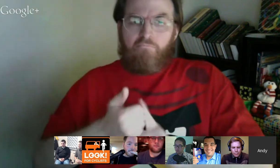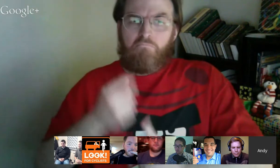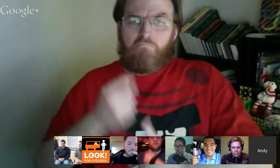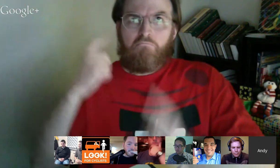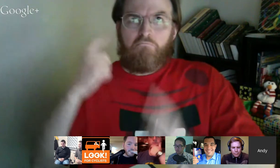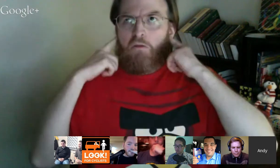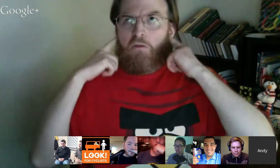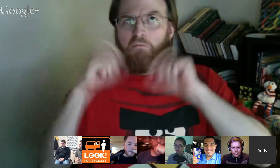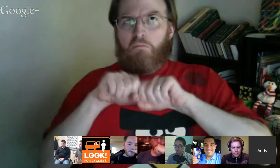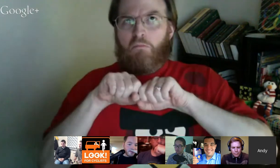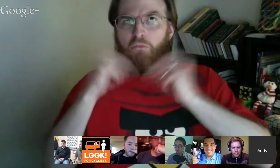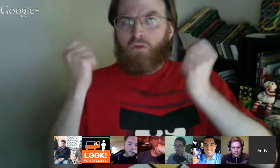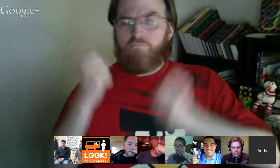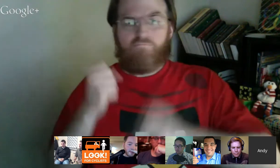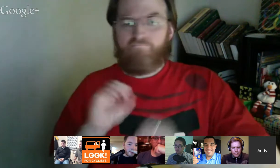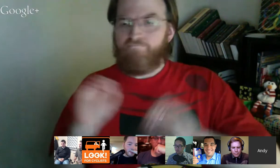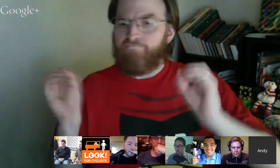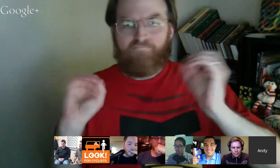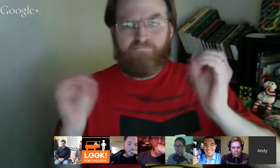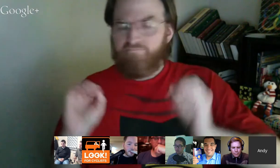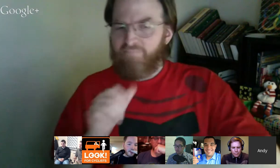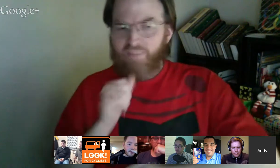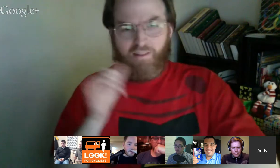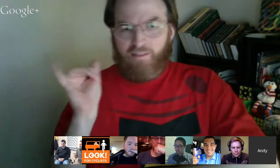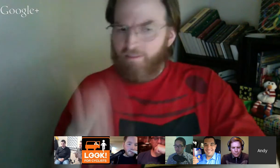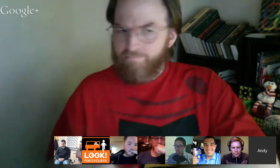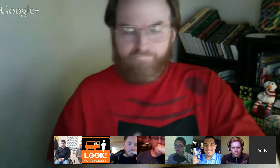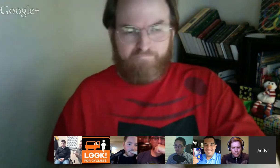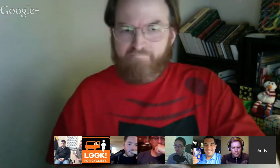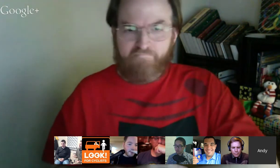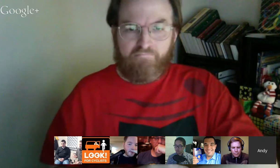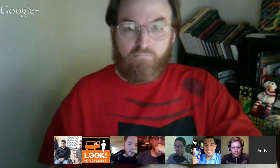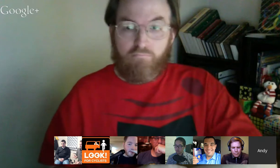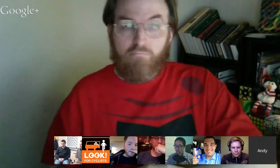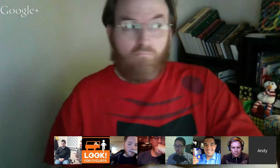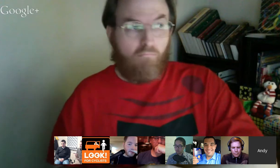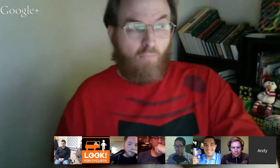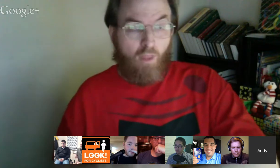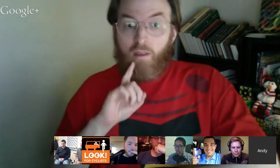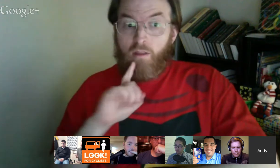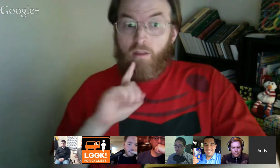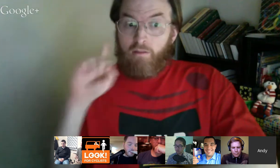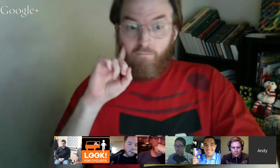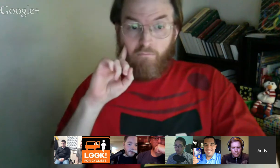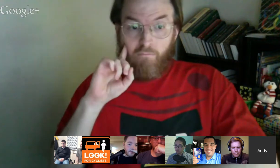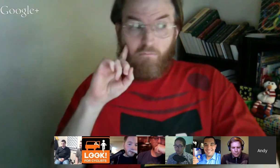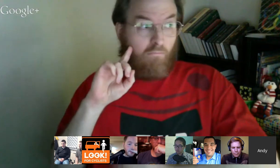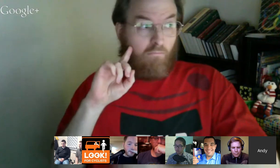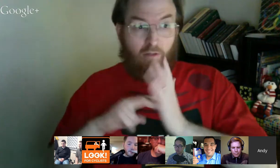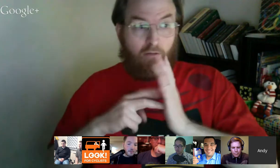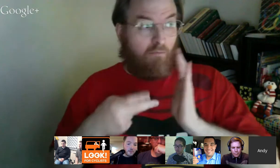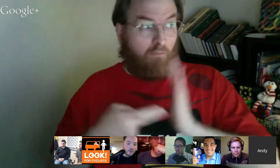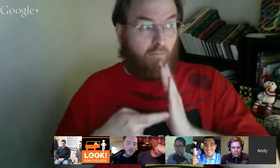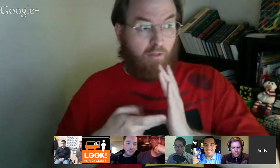Deaf itself, it means that, there's nothing broken with me. It's not that.